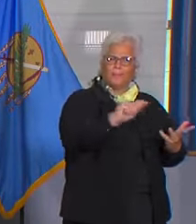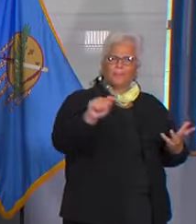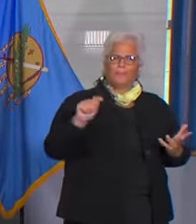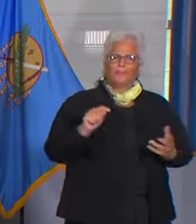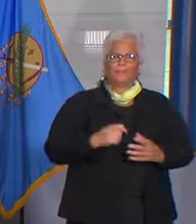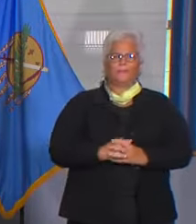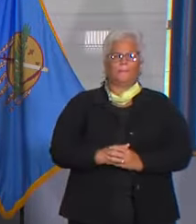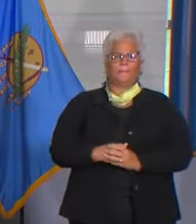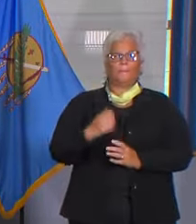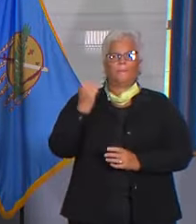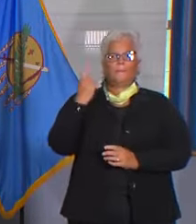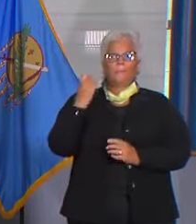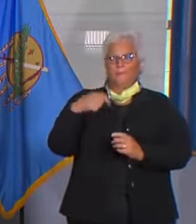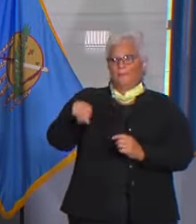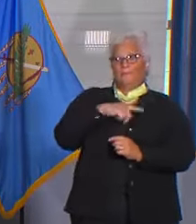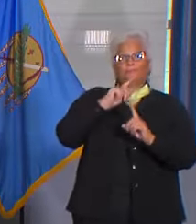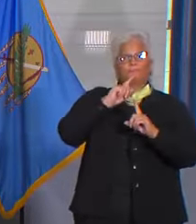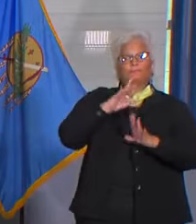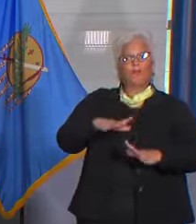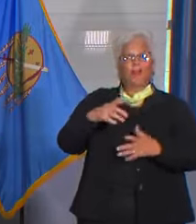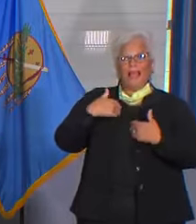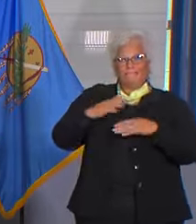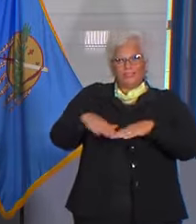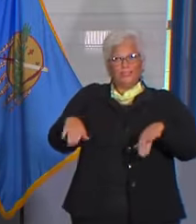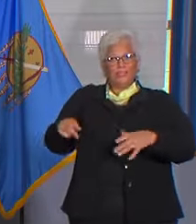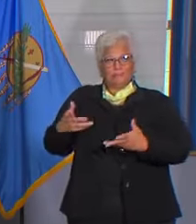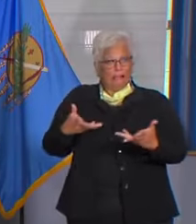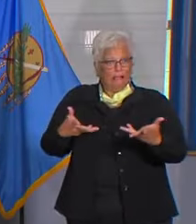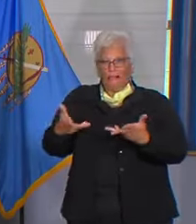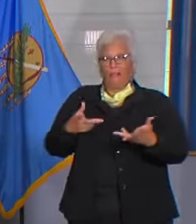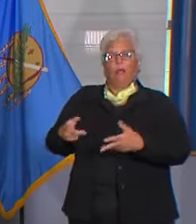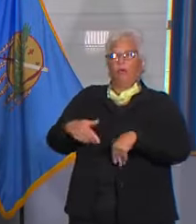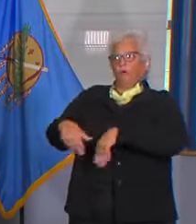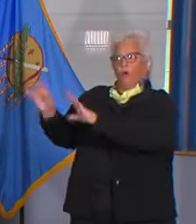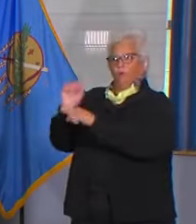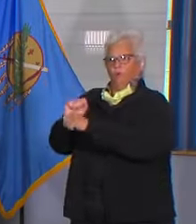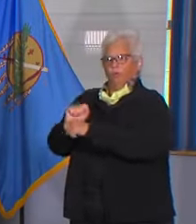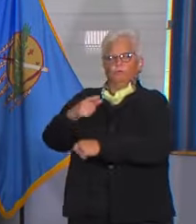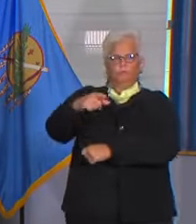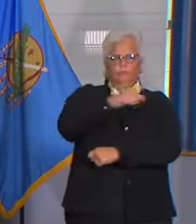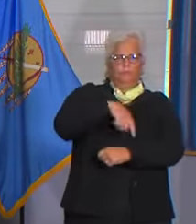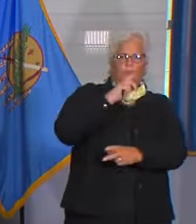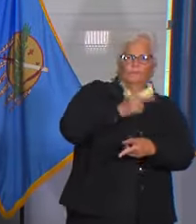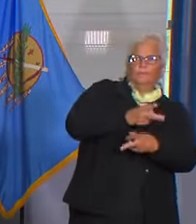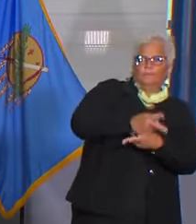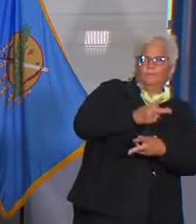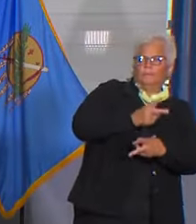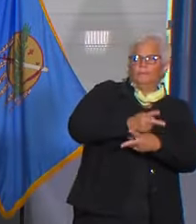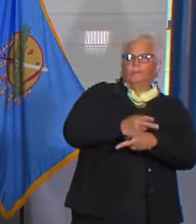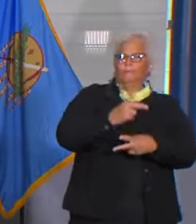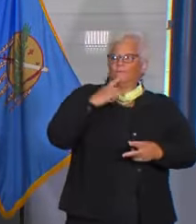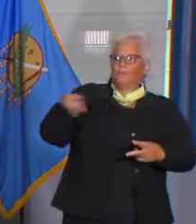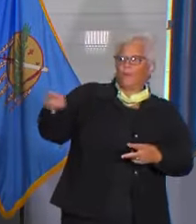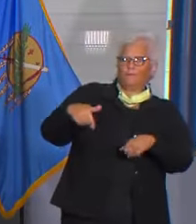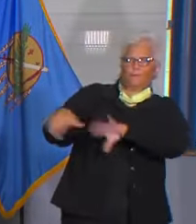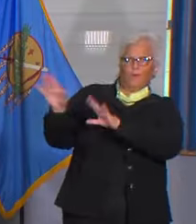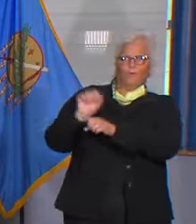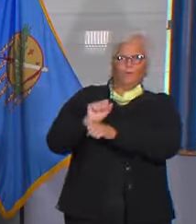keeping Tulsa safe instead of worrying about where their kid is going to spend their day. And so if you'd like to help out with that and